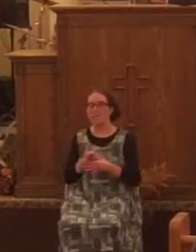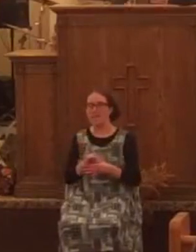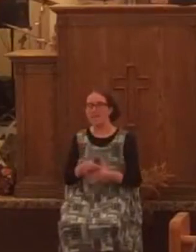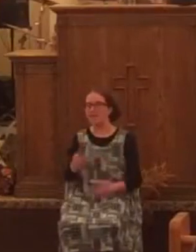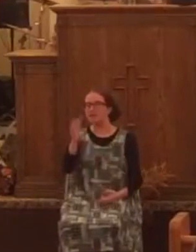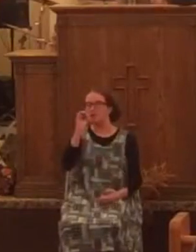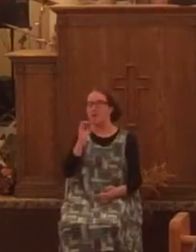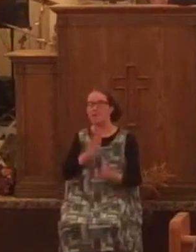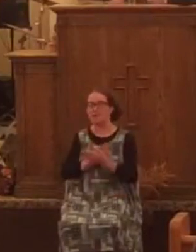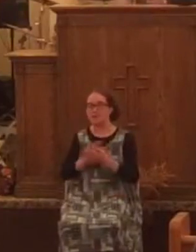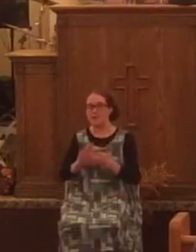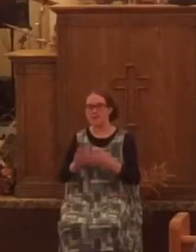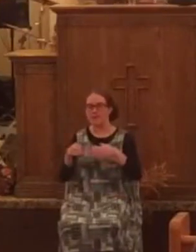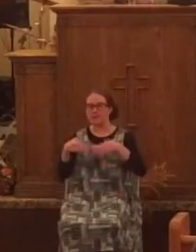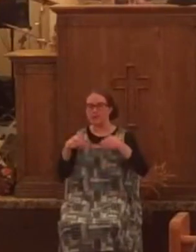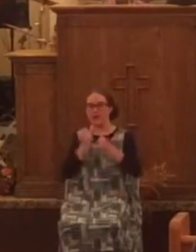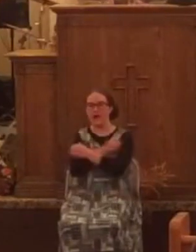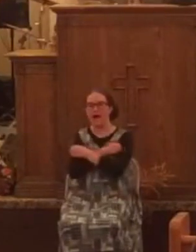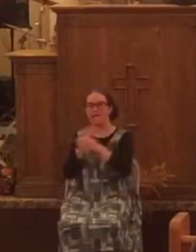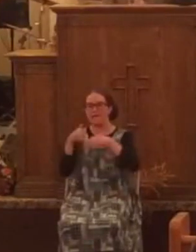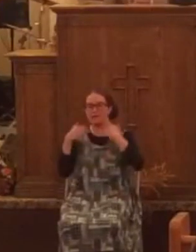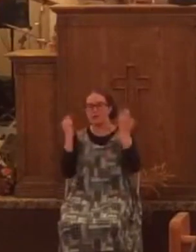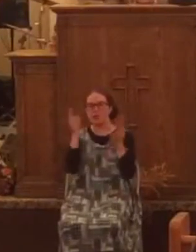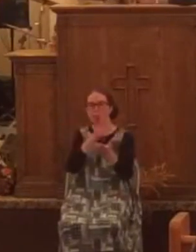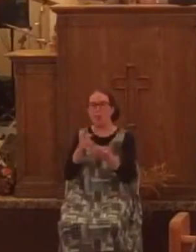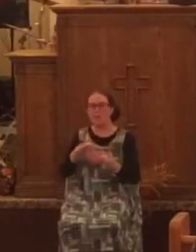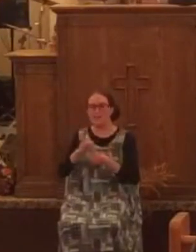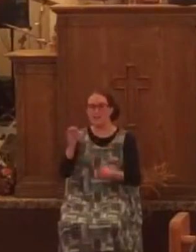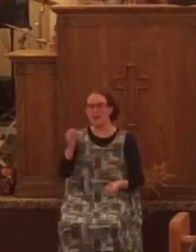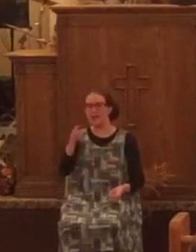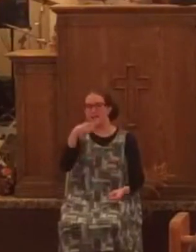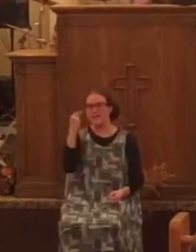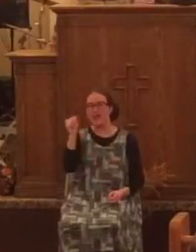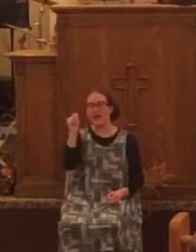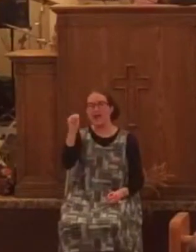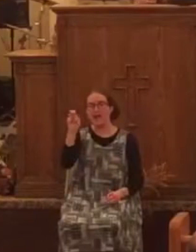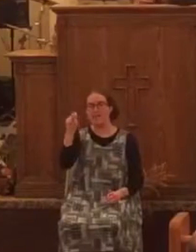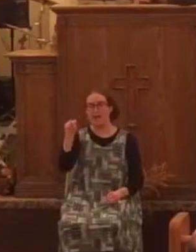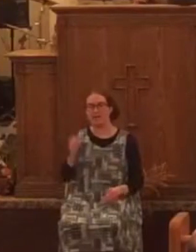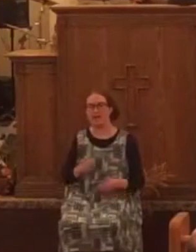peace, and joy in the Holy Ghost. Can you say amen?